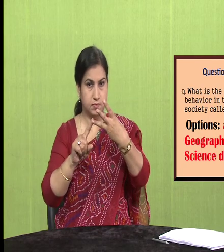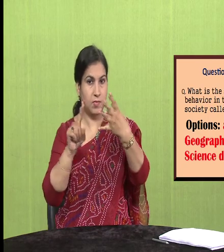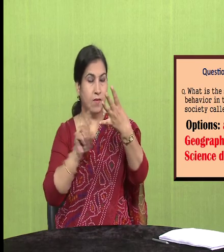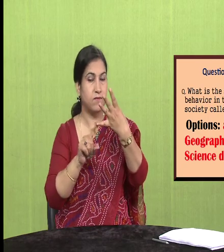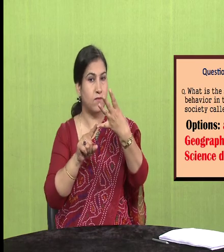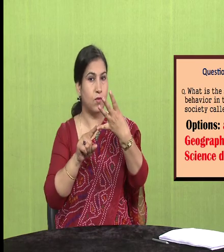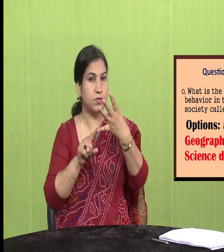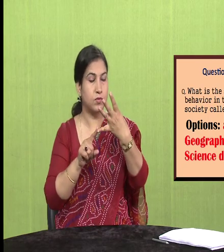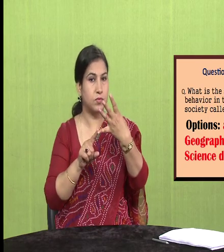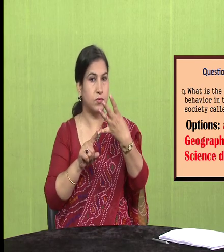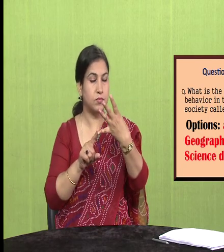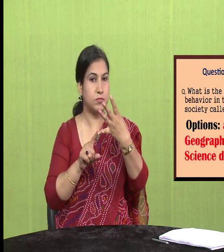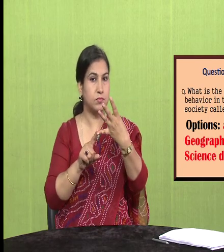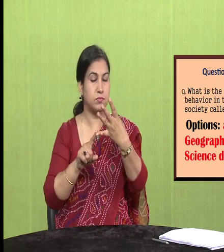Fourth option is sociology.